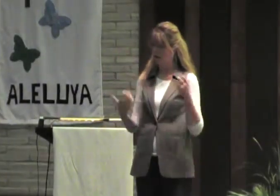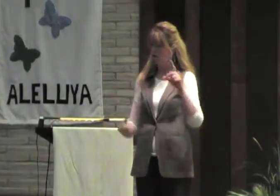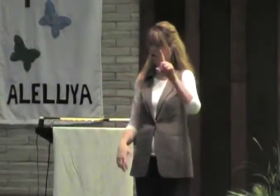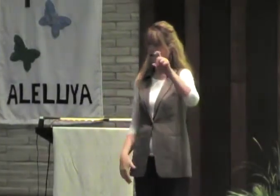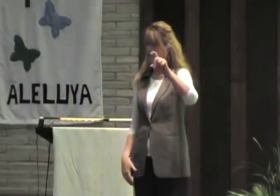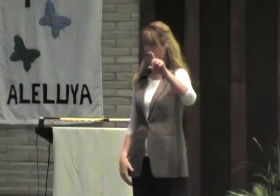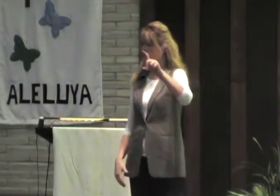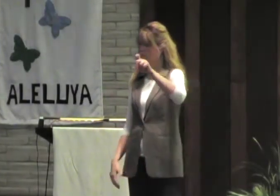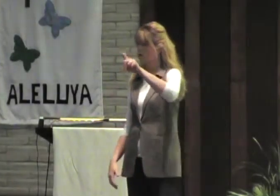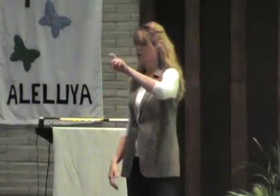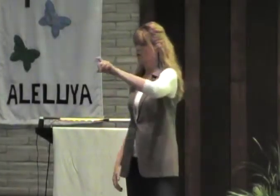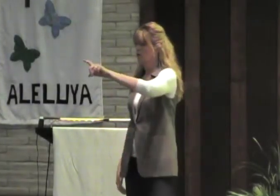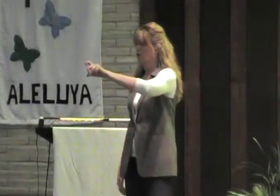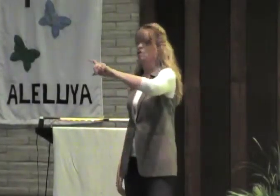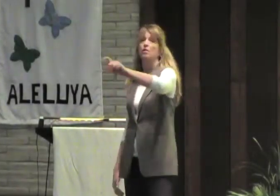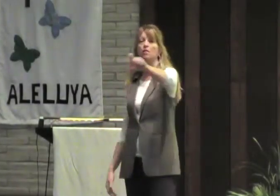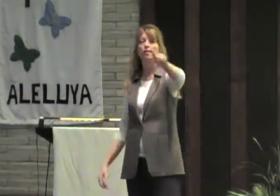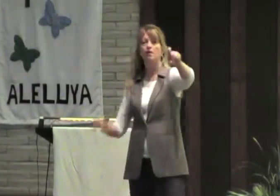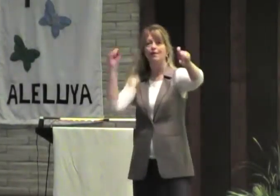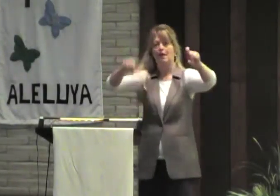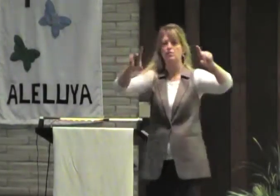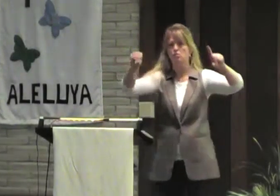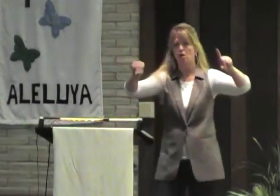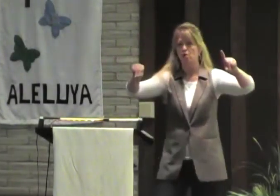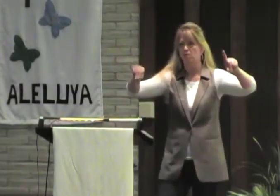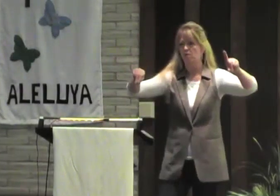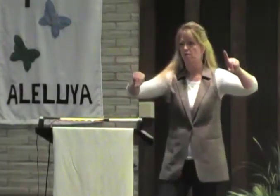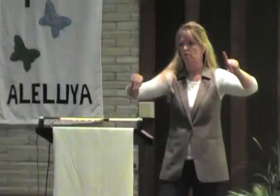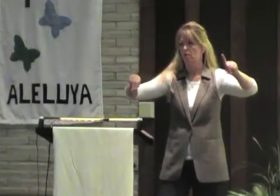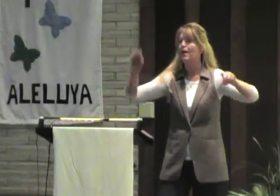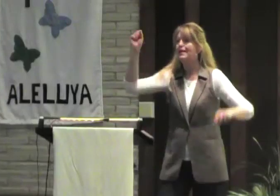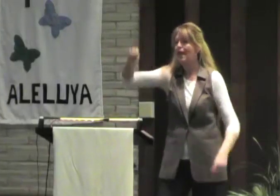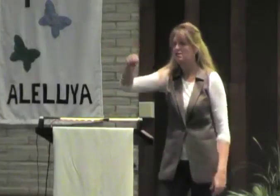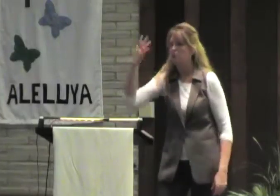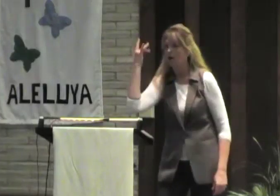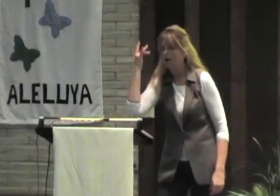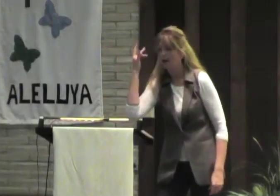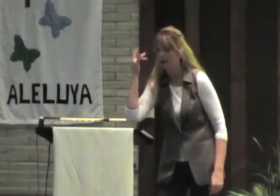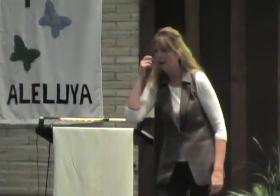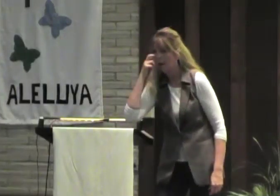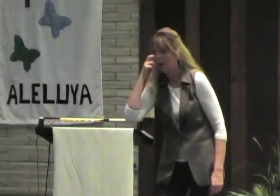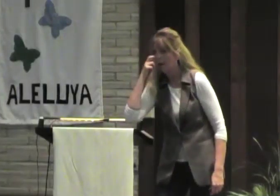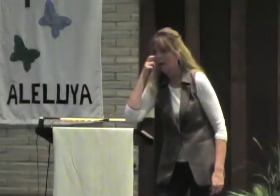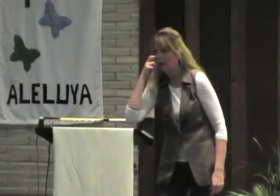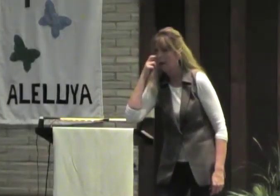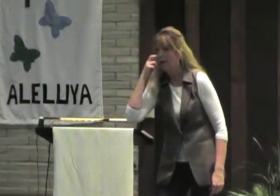Also called displaced anger. Is that displaced anger? Yeah. Yes or no? Yes. What?